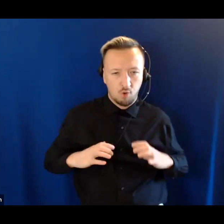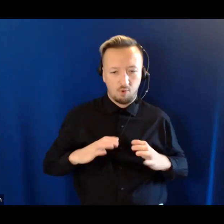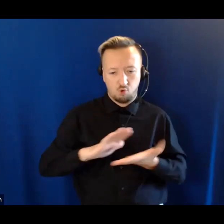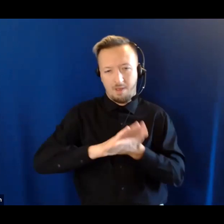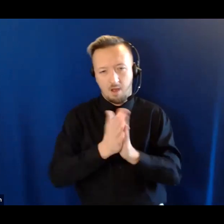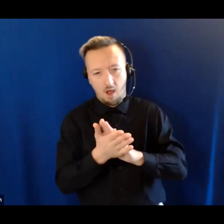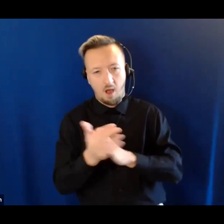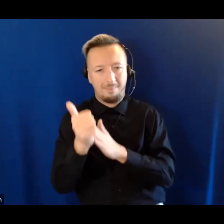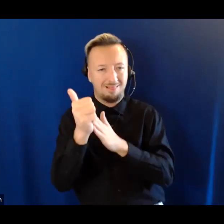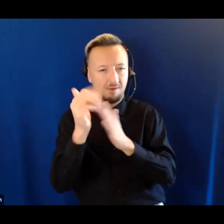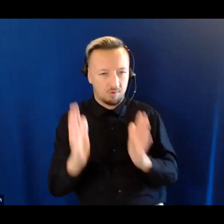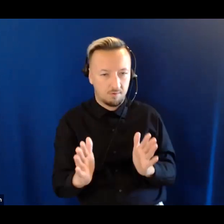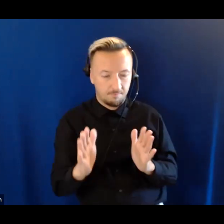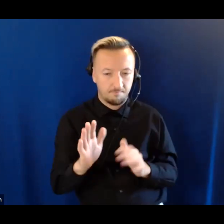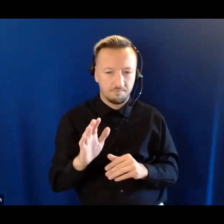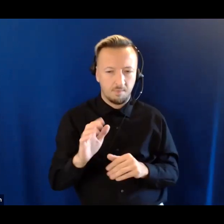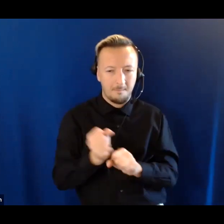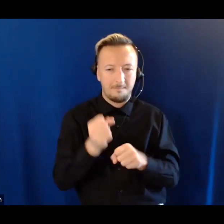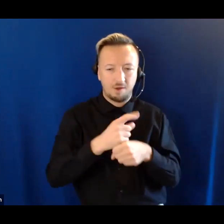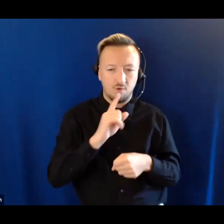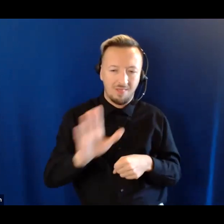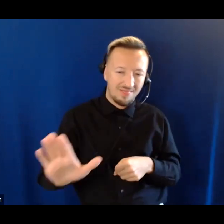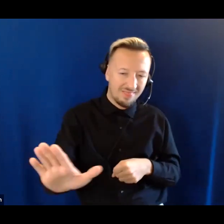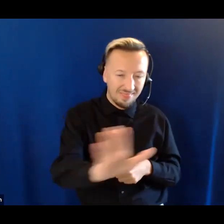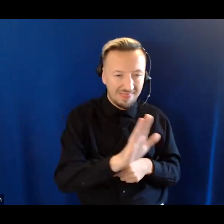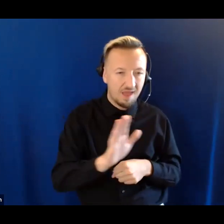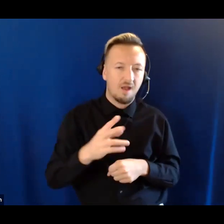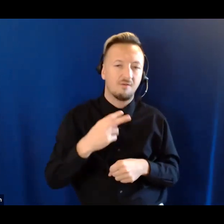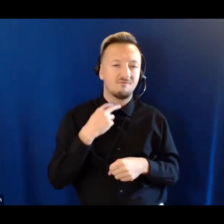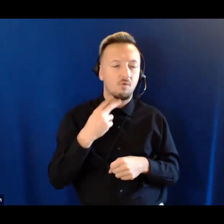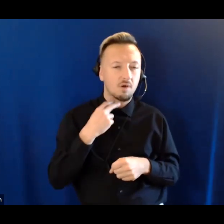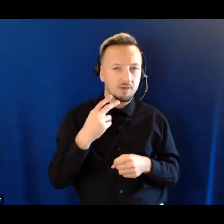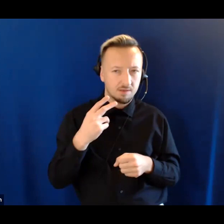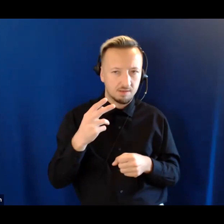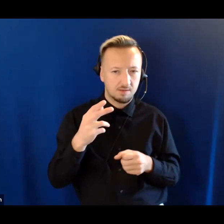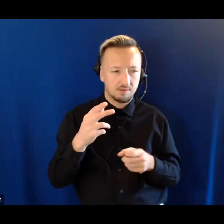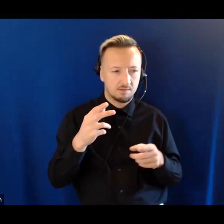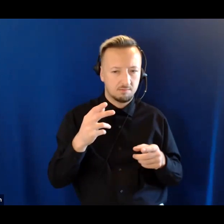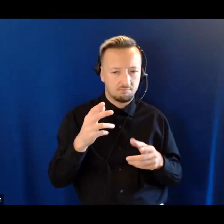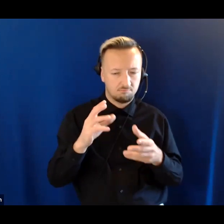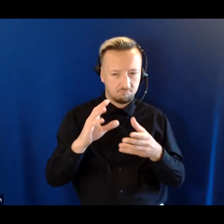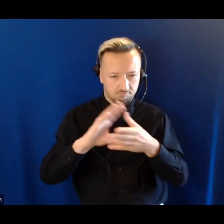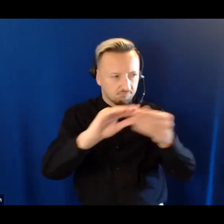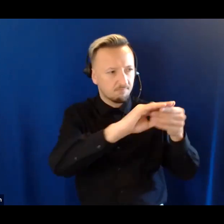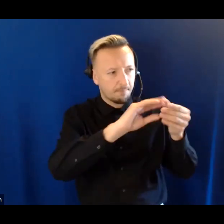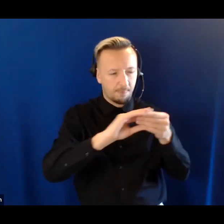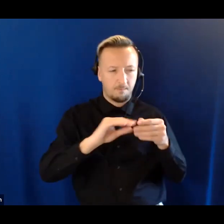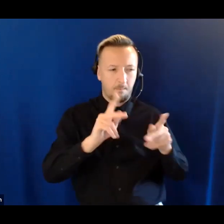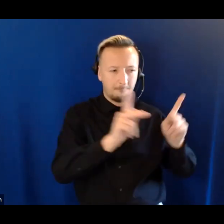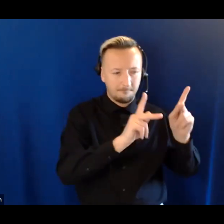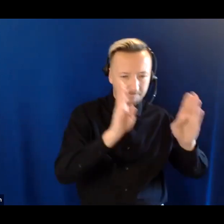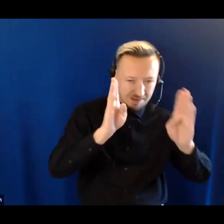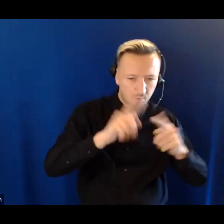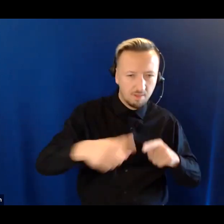sure that, you know, their voices are heard on committees, on boards, they are at the state level, they're